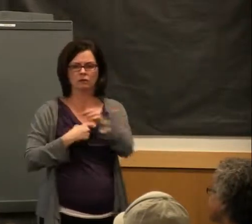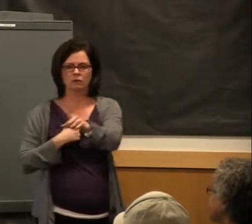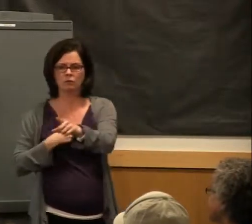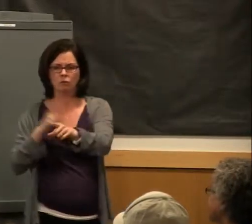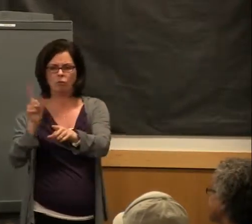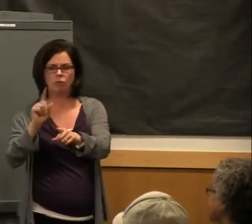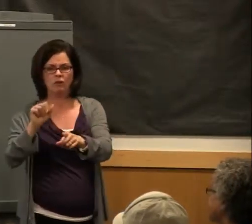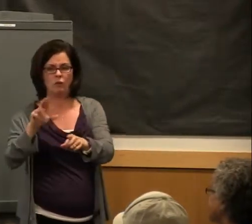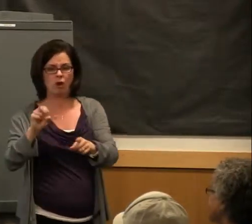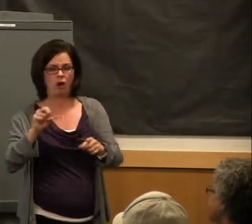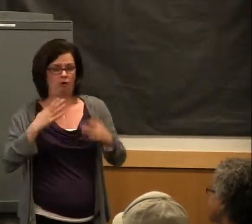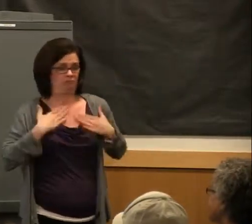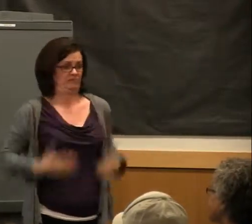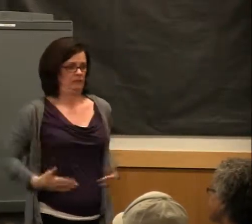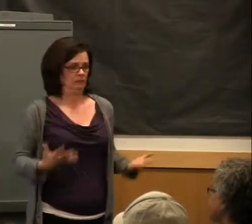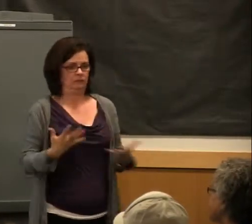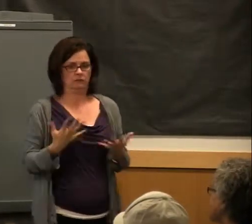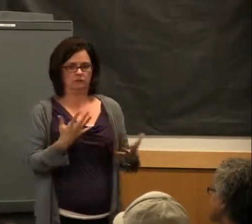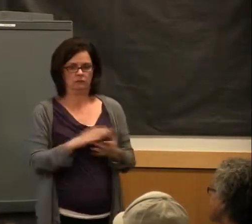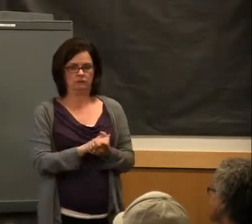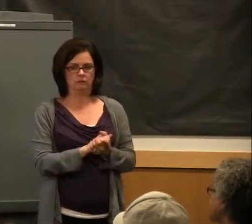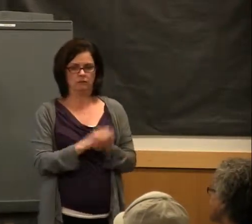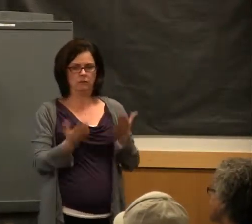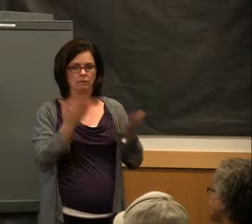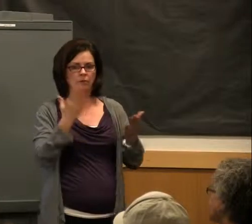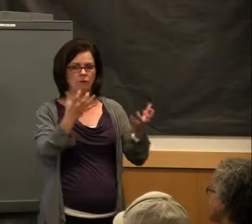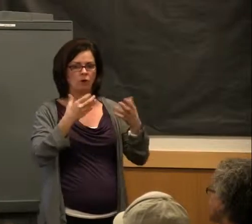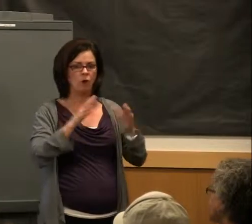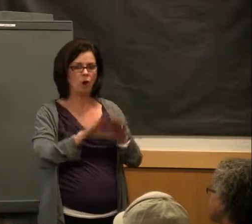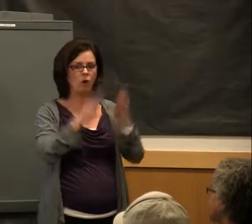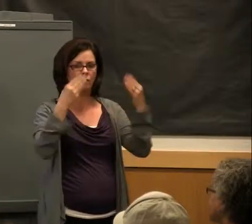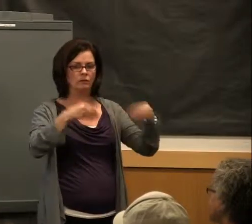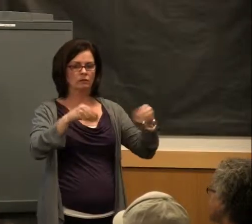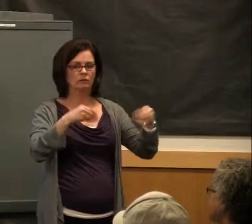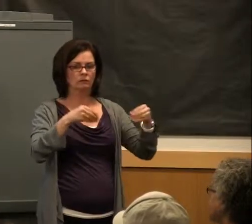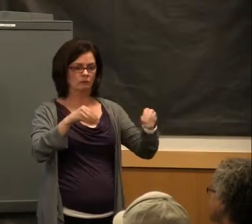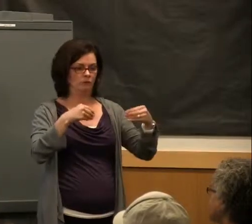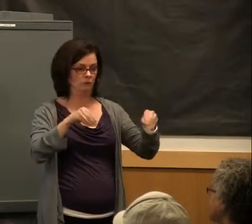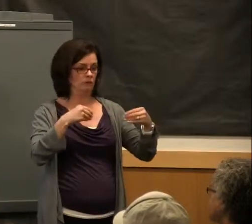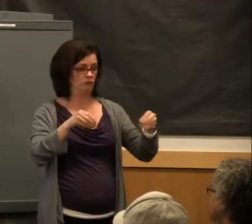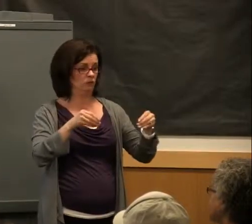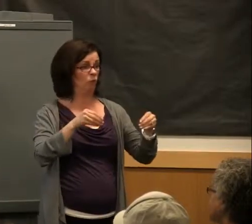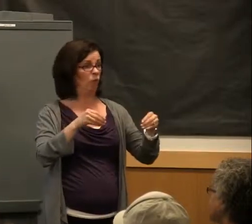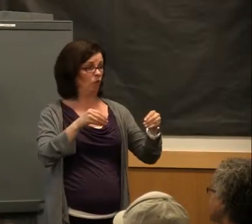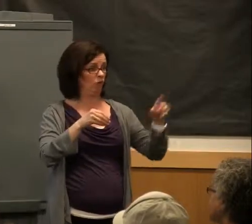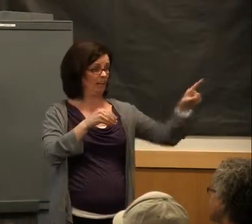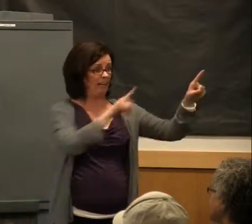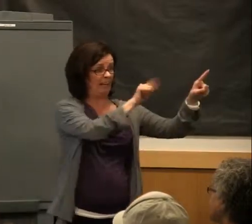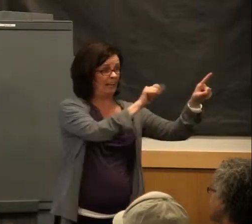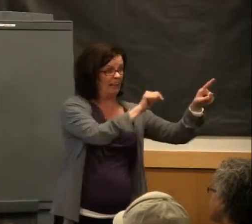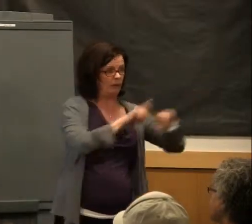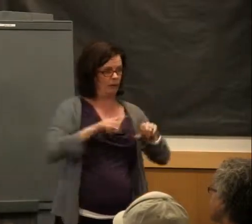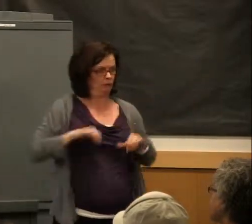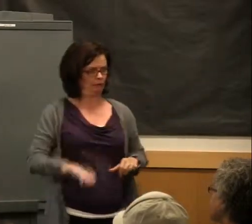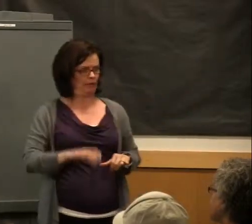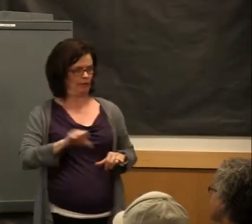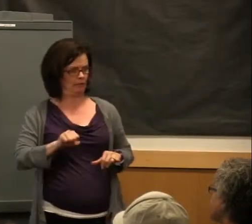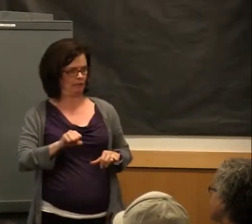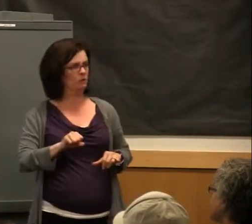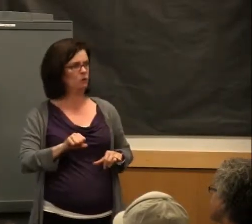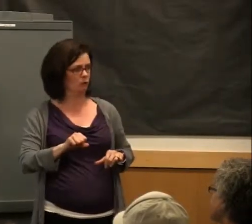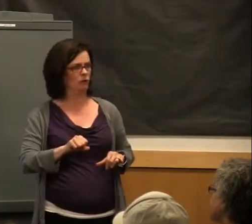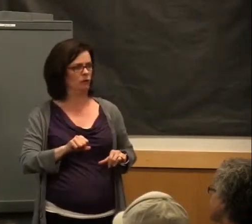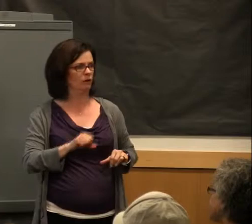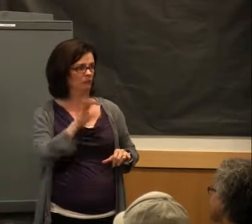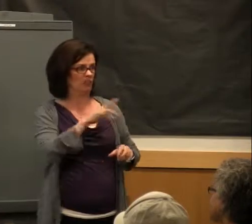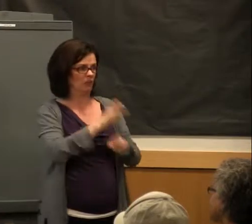basically. Not when it was going to score in L.A., but you're in Colorado Springs. Yeah. Hard. It might be difficult